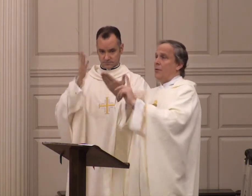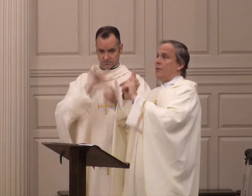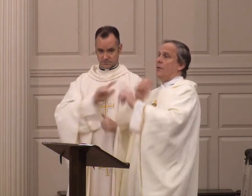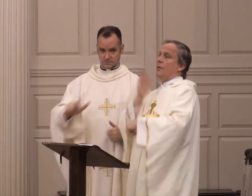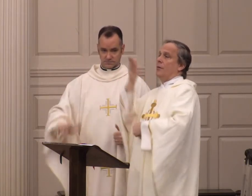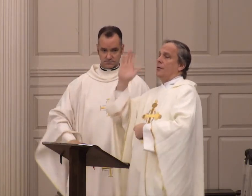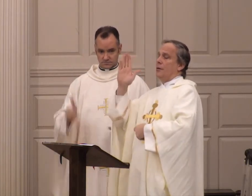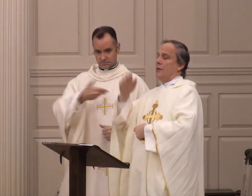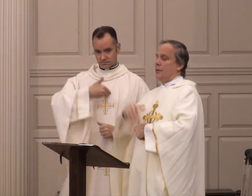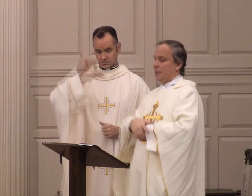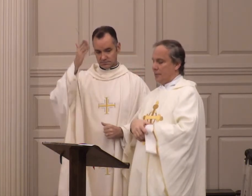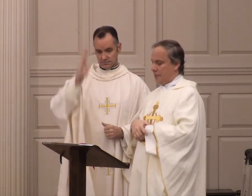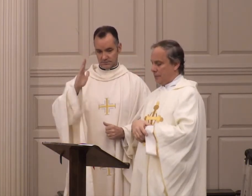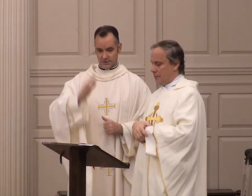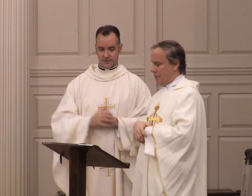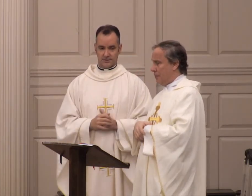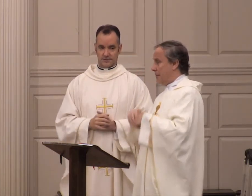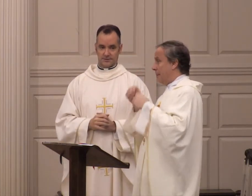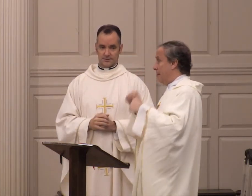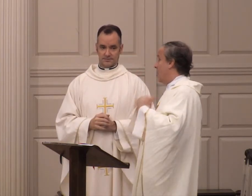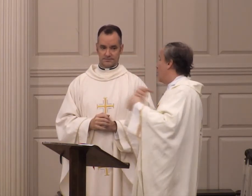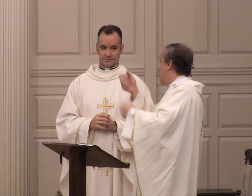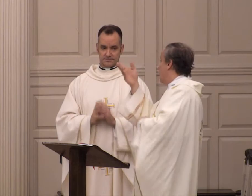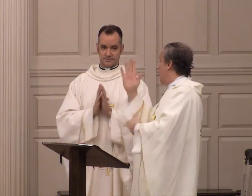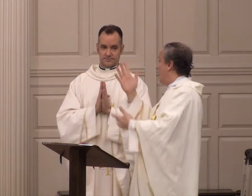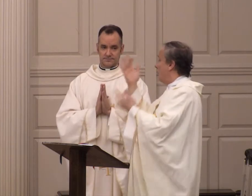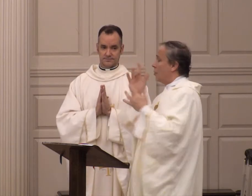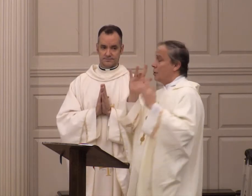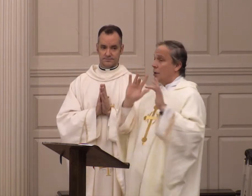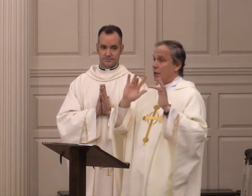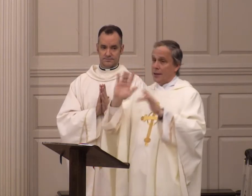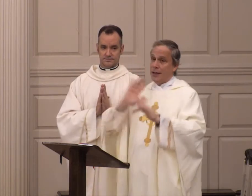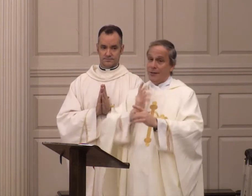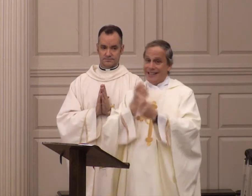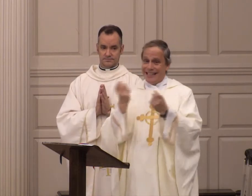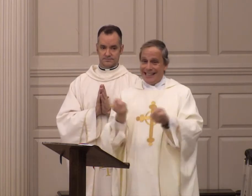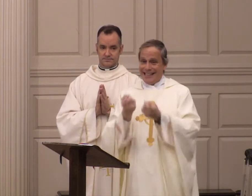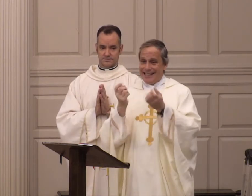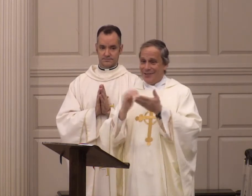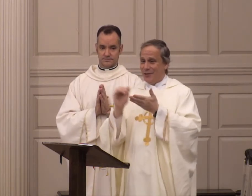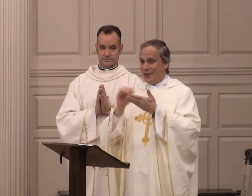and sisters, to pray for me to the Lord our God.